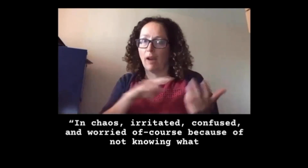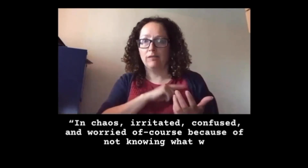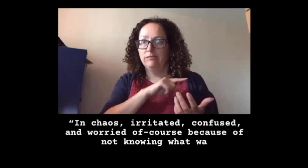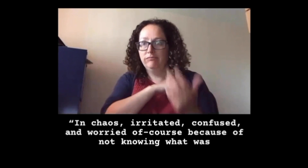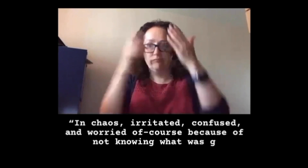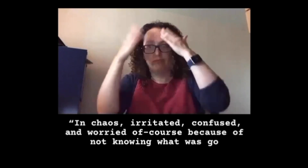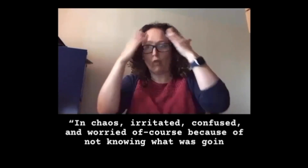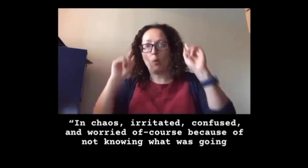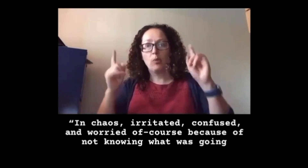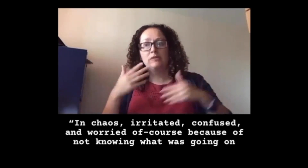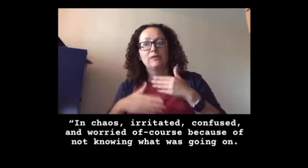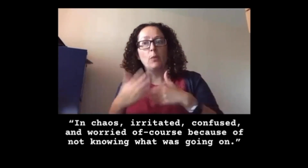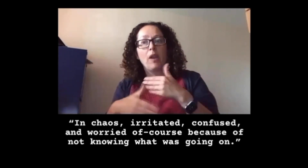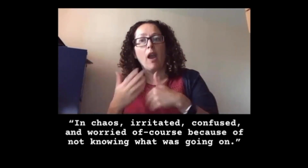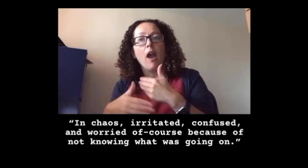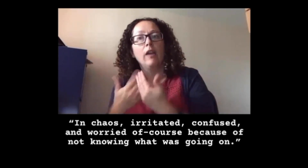going on.